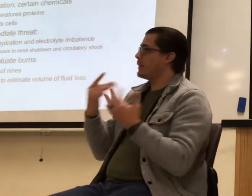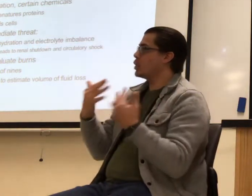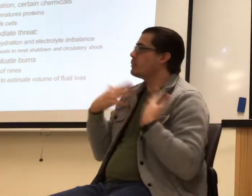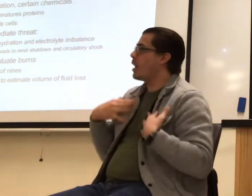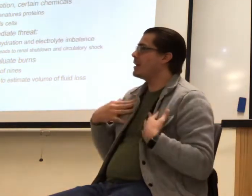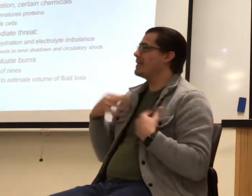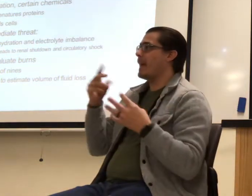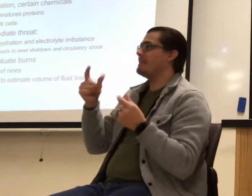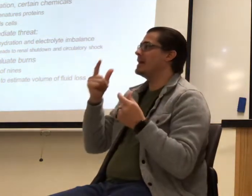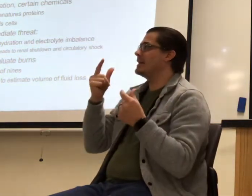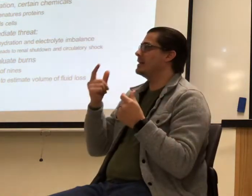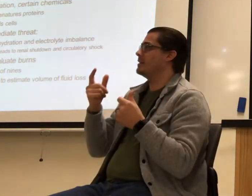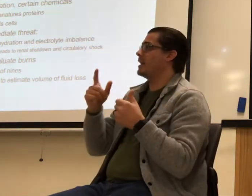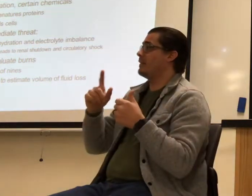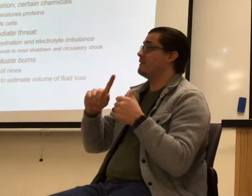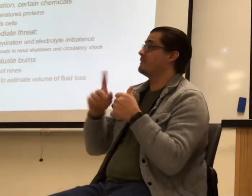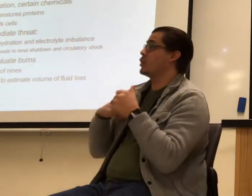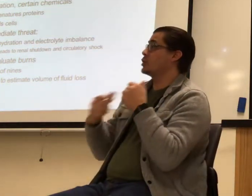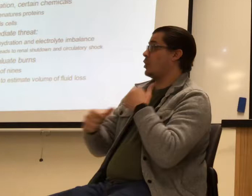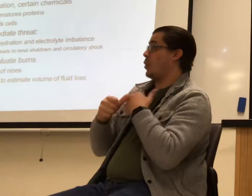Dehydration.